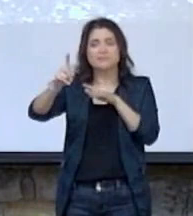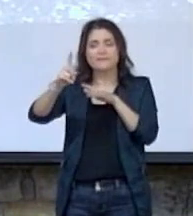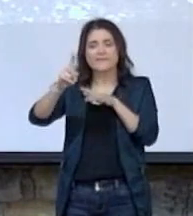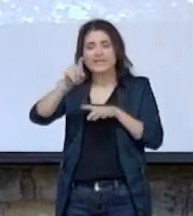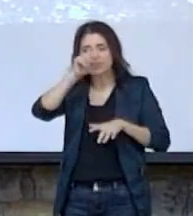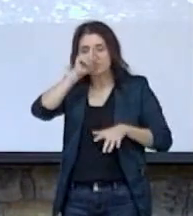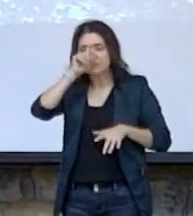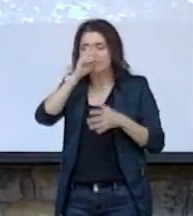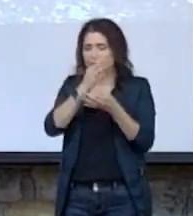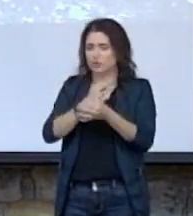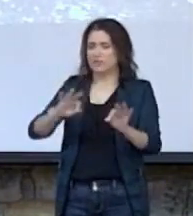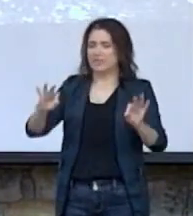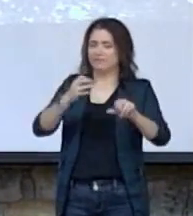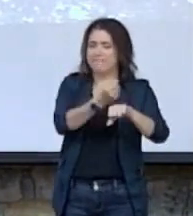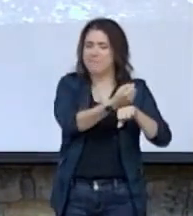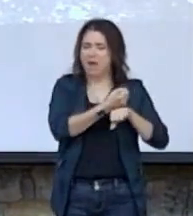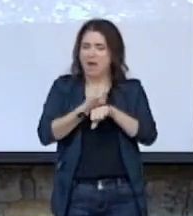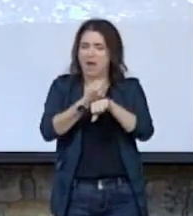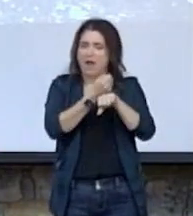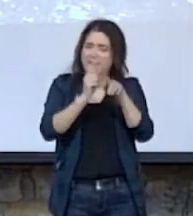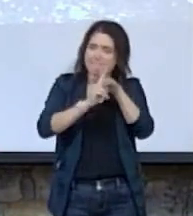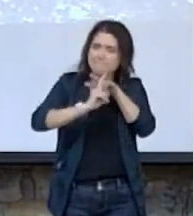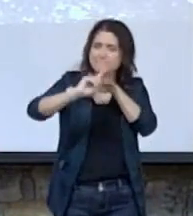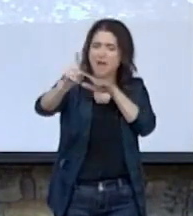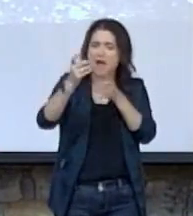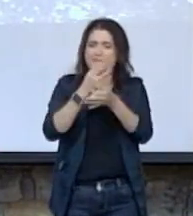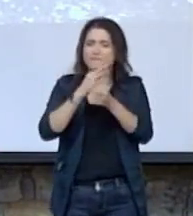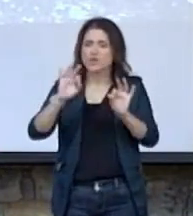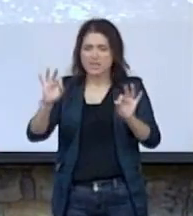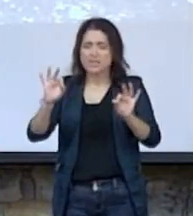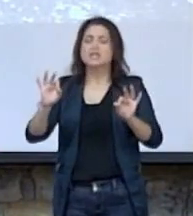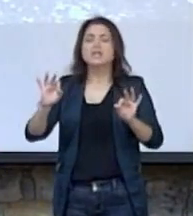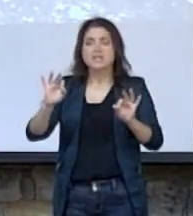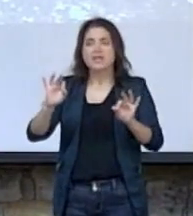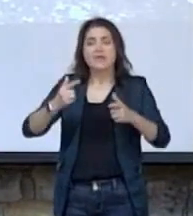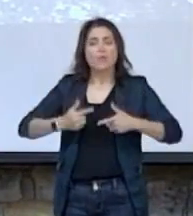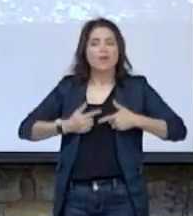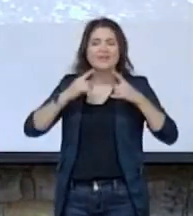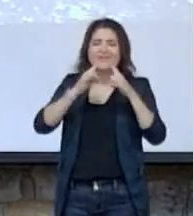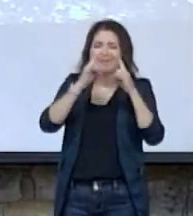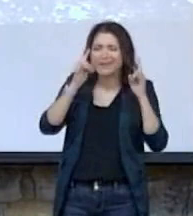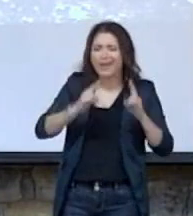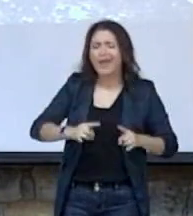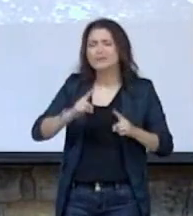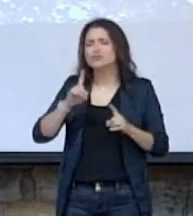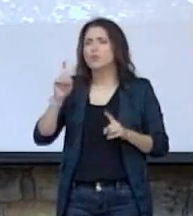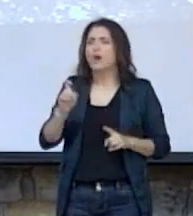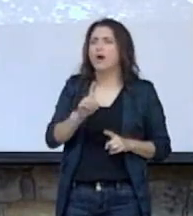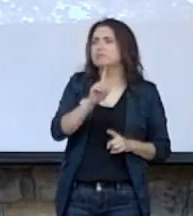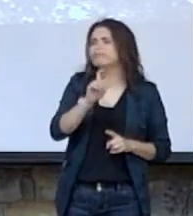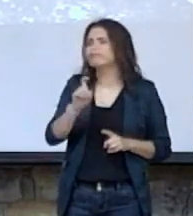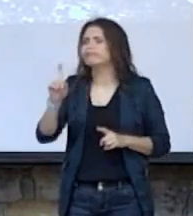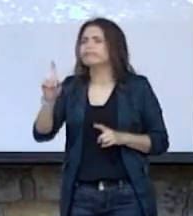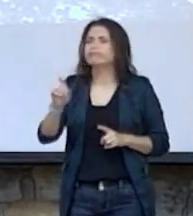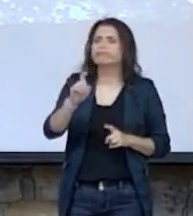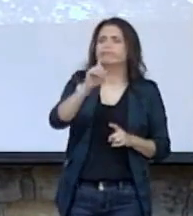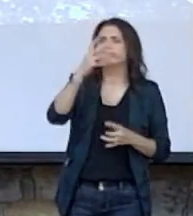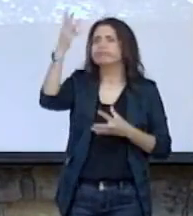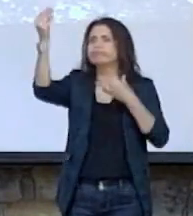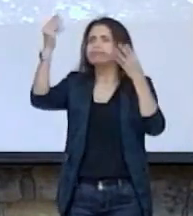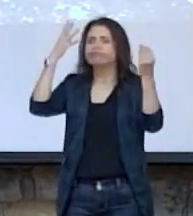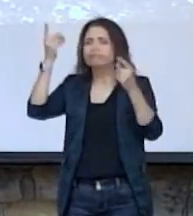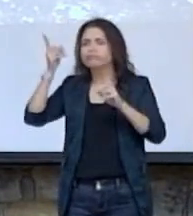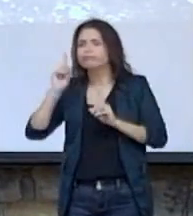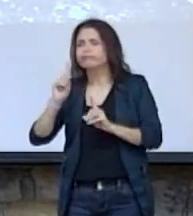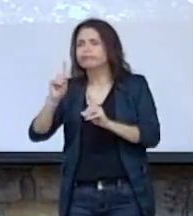Egyptian bondage, and they were, in essence, we might call them vagabonds, they were living in tents, wandering in the wilderness, going towards the